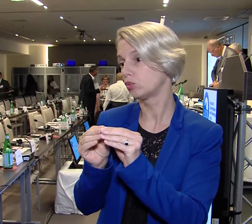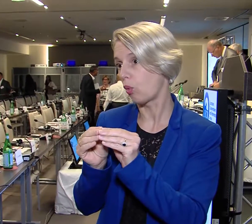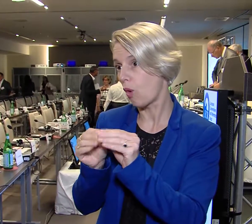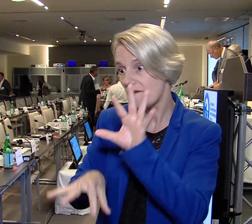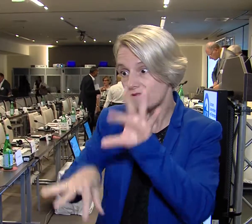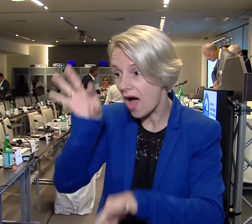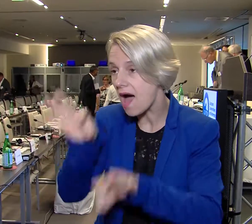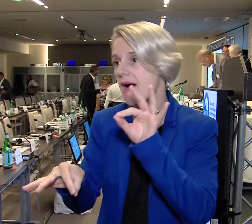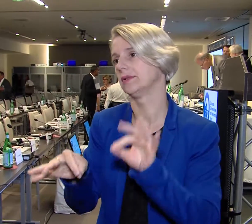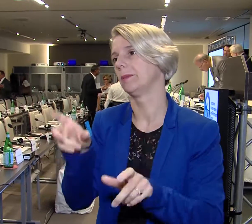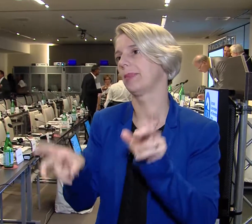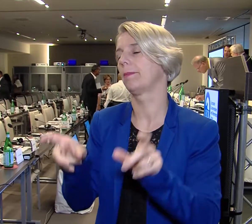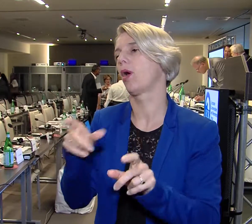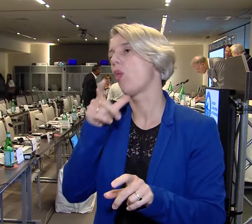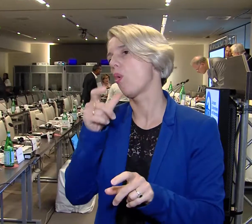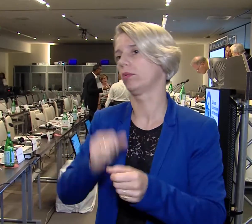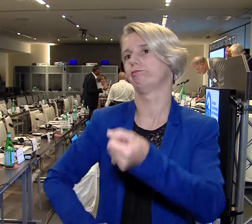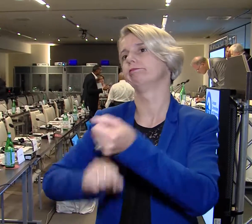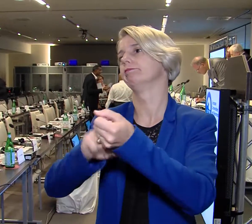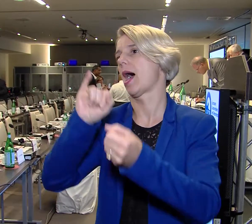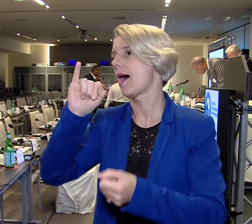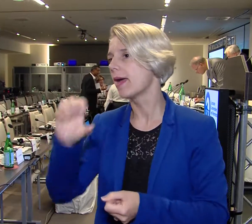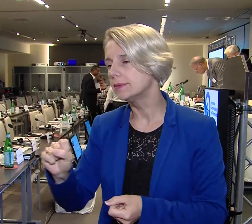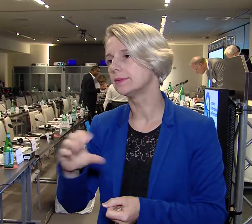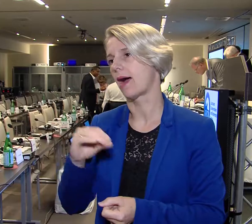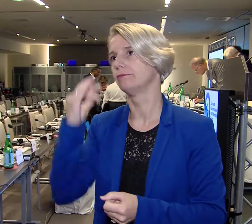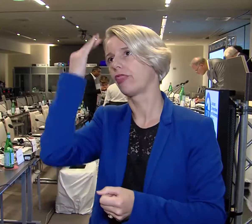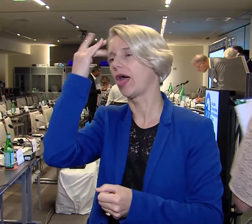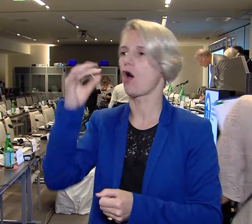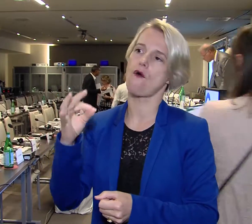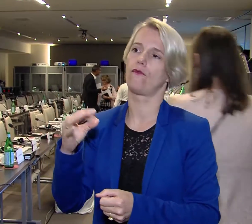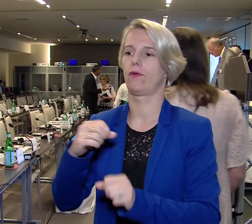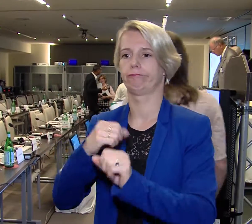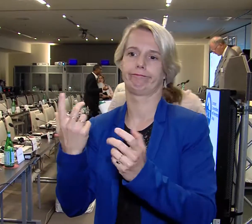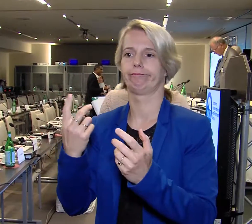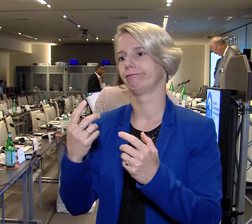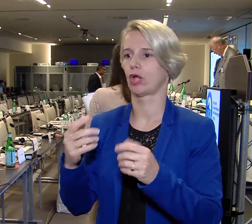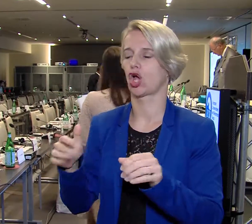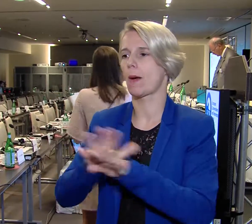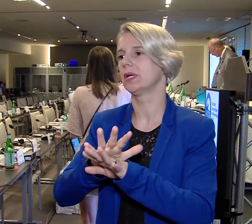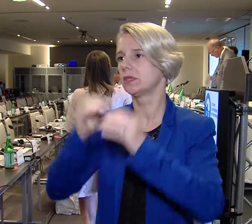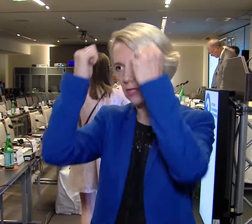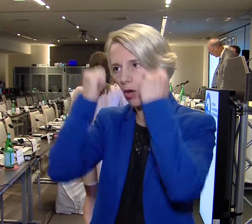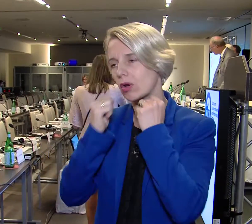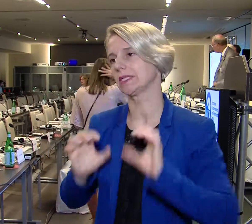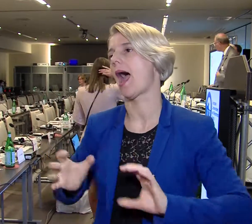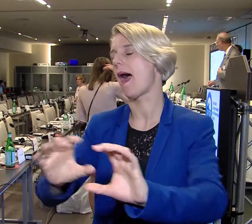at securing social media and using it as a method of intelligence, because it's a way for IS to